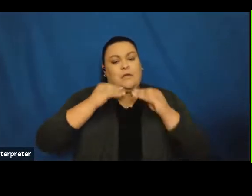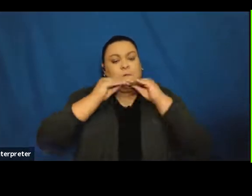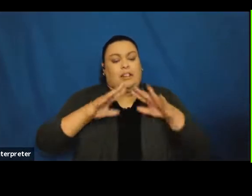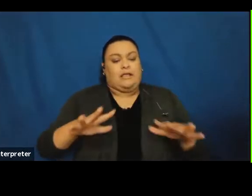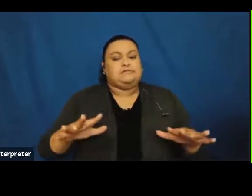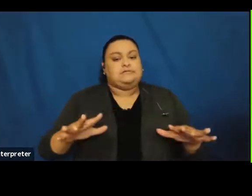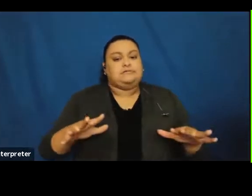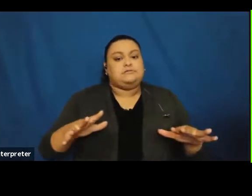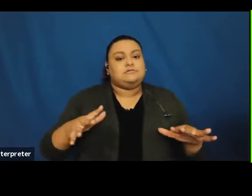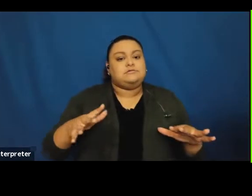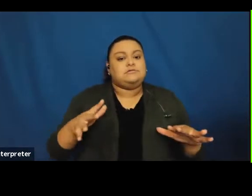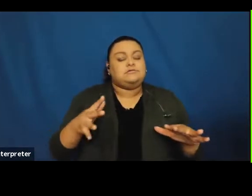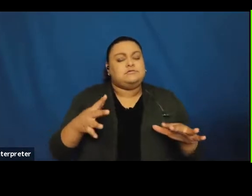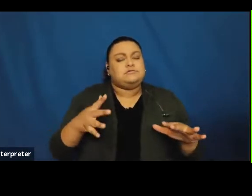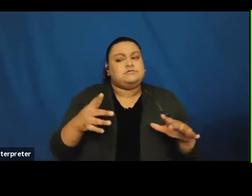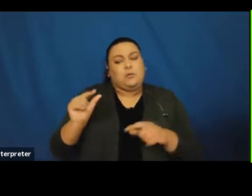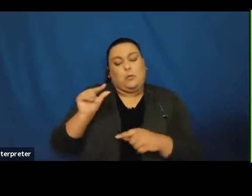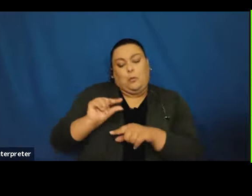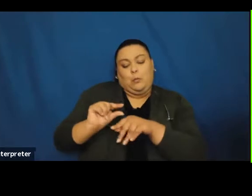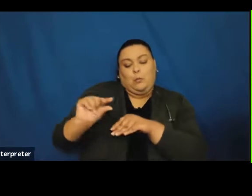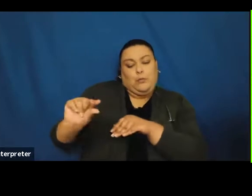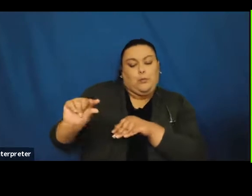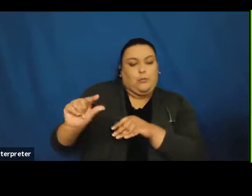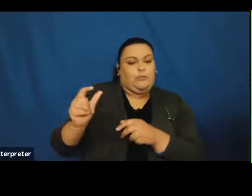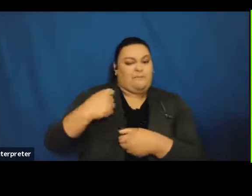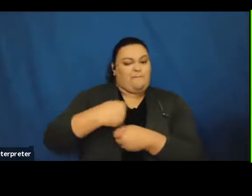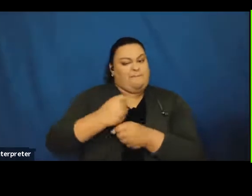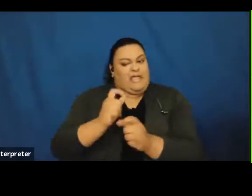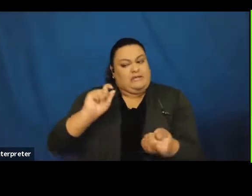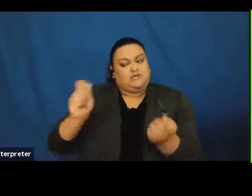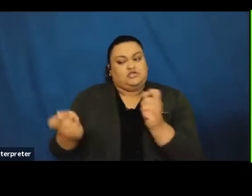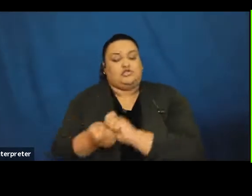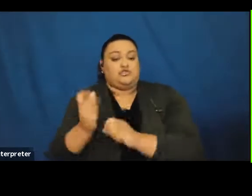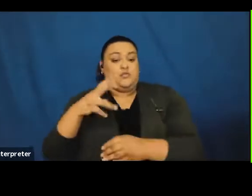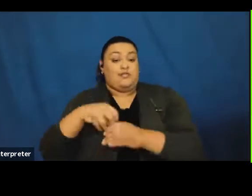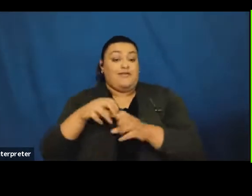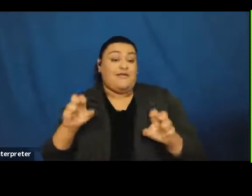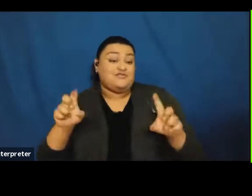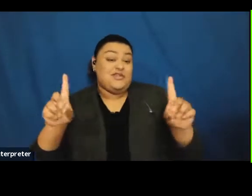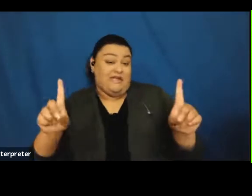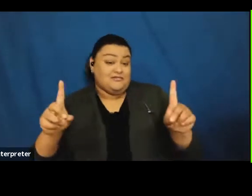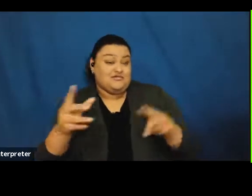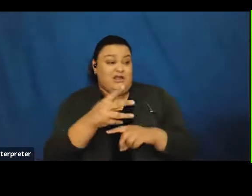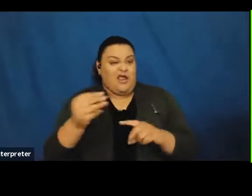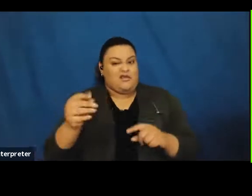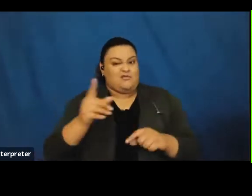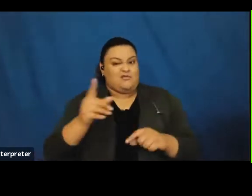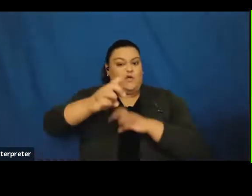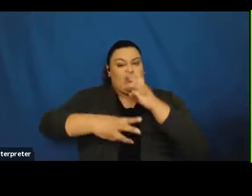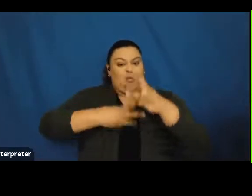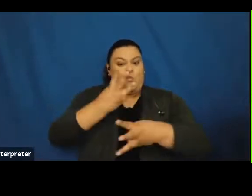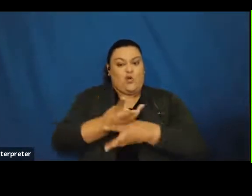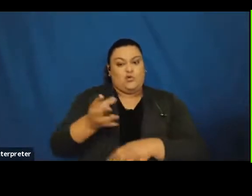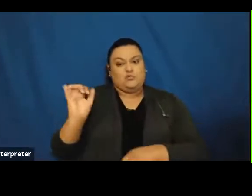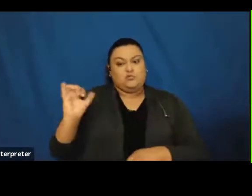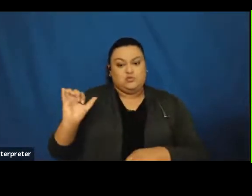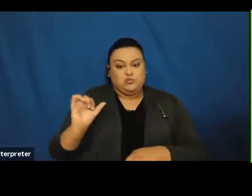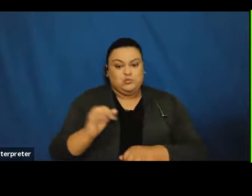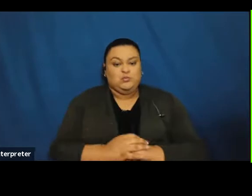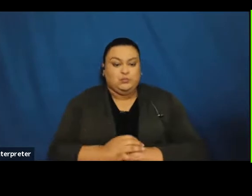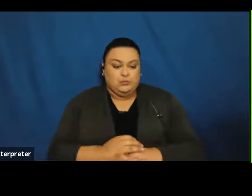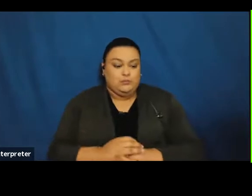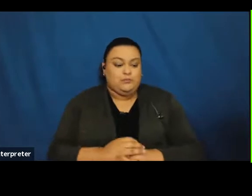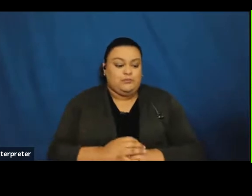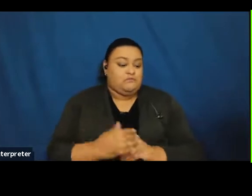play in making things and making changes in education, and also, in the real world out there. And I have